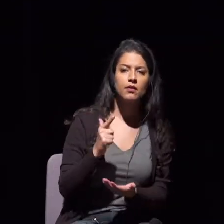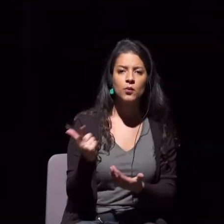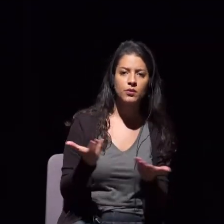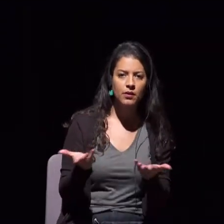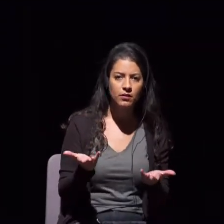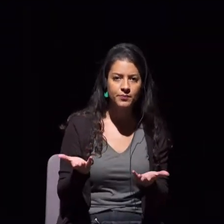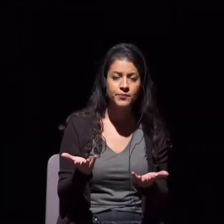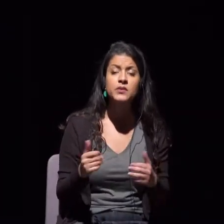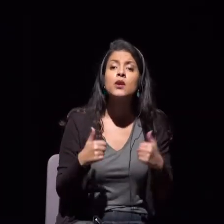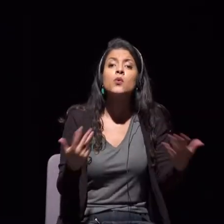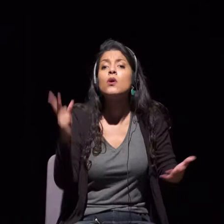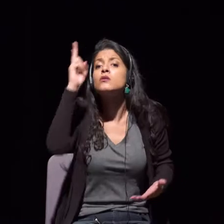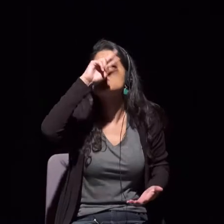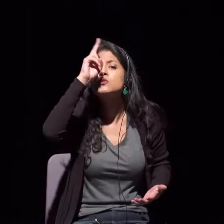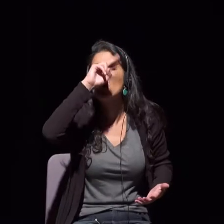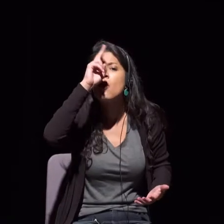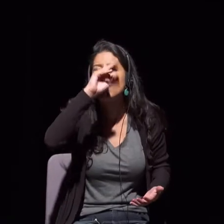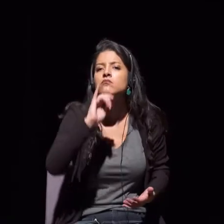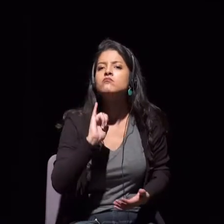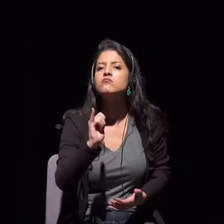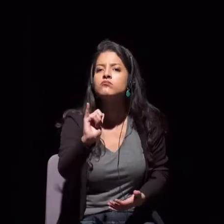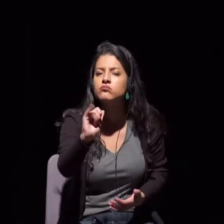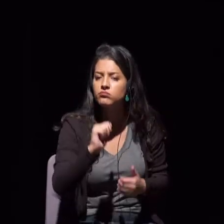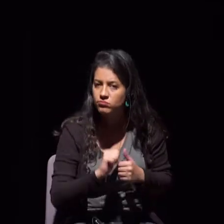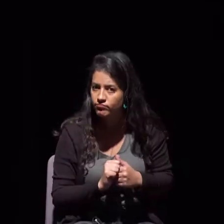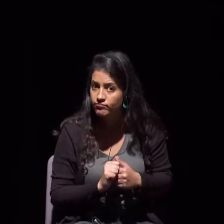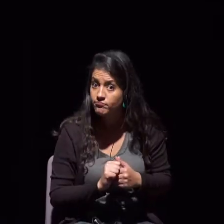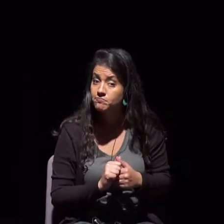telling, is the